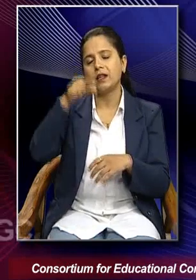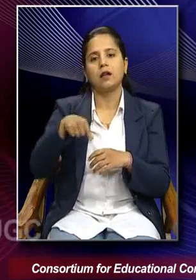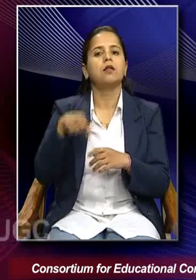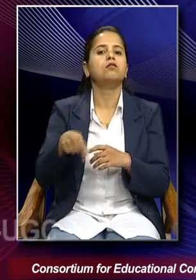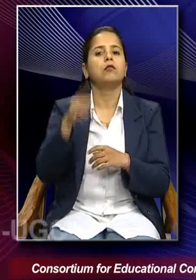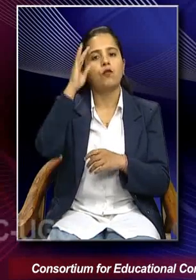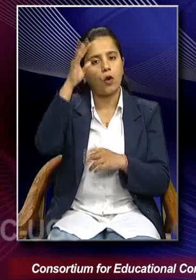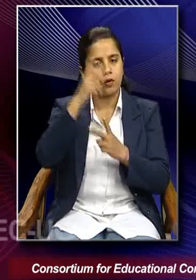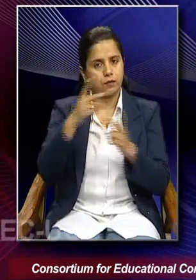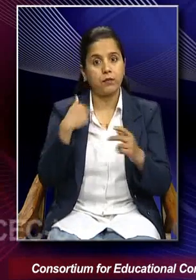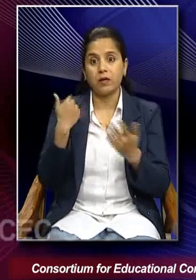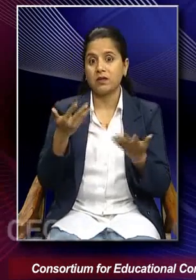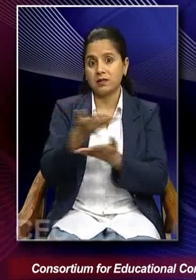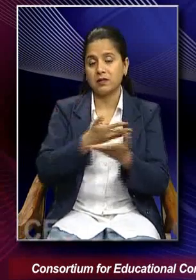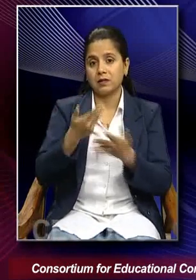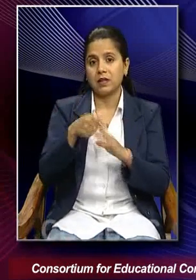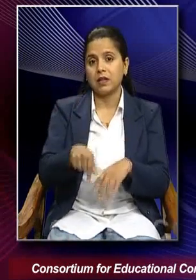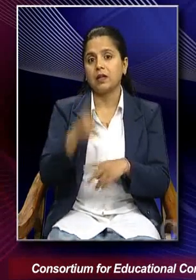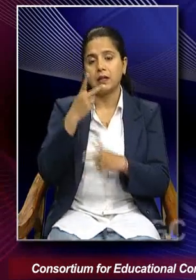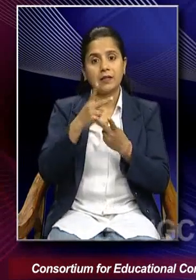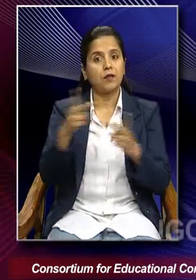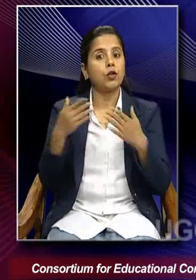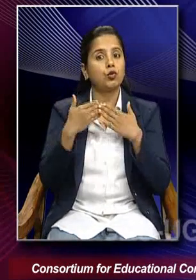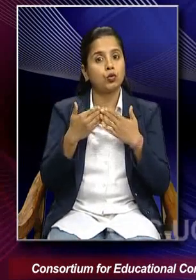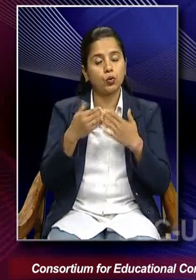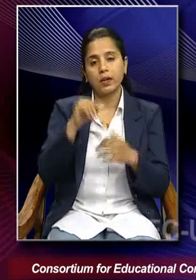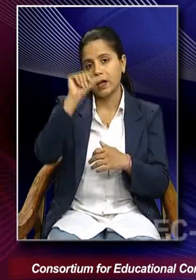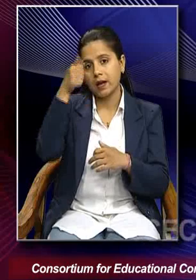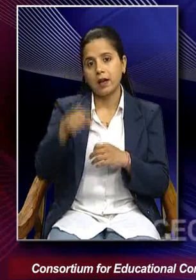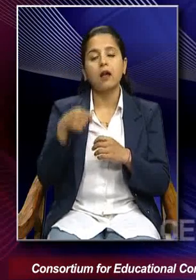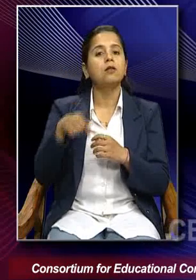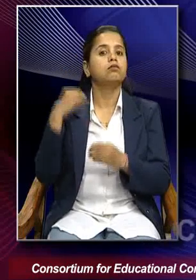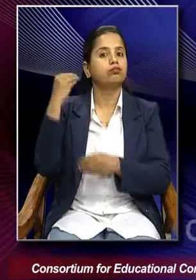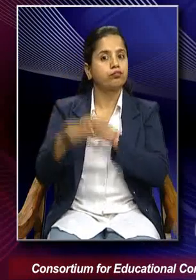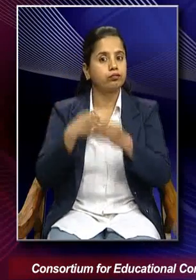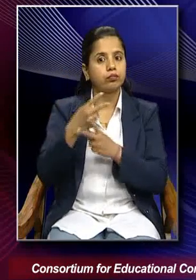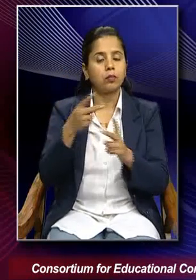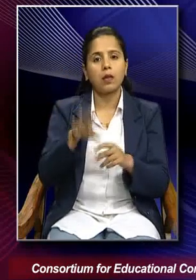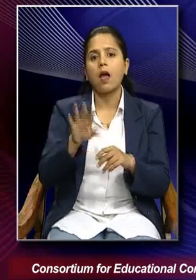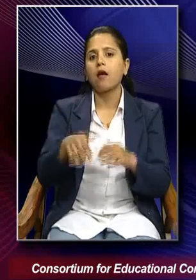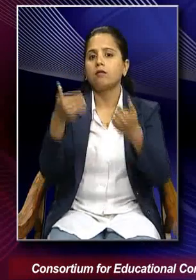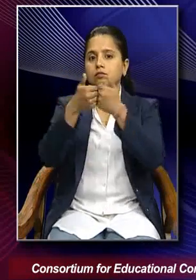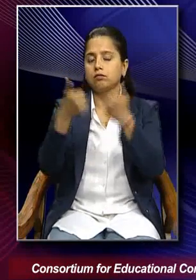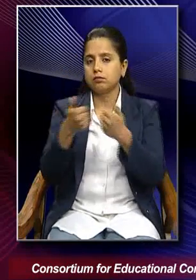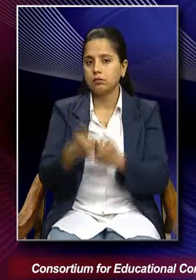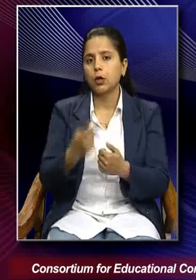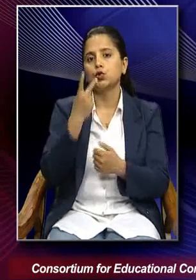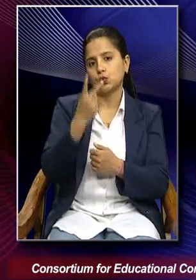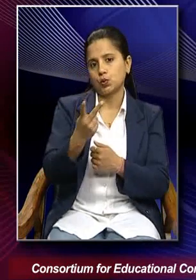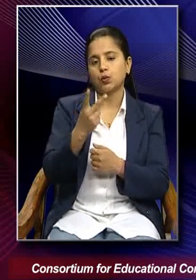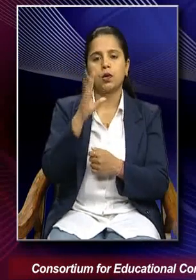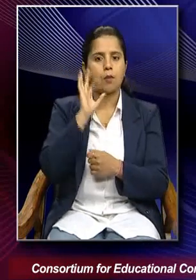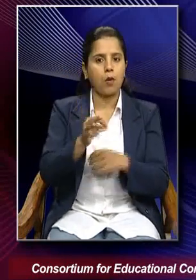also discussed that these different schools in Indian philosophy are being divided into two